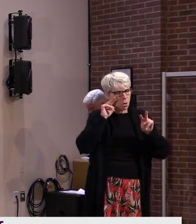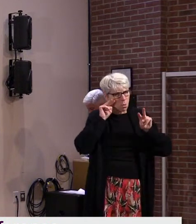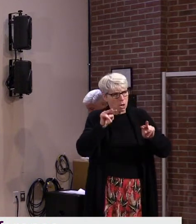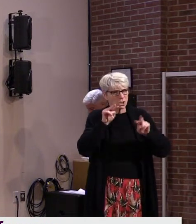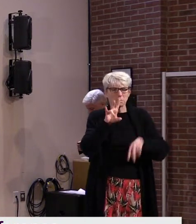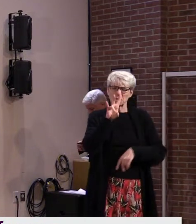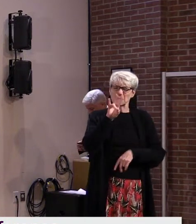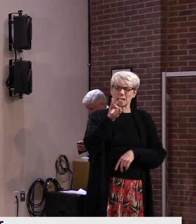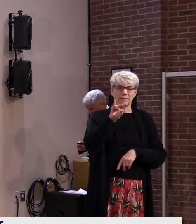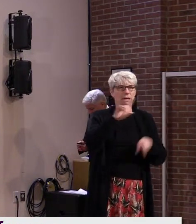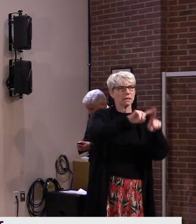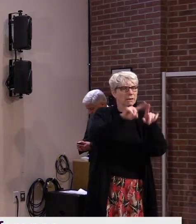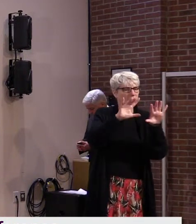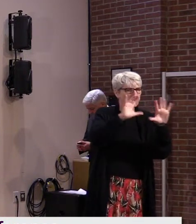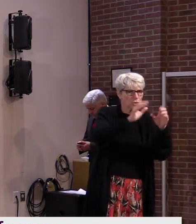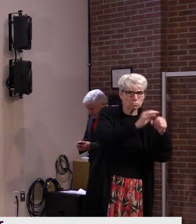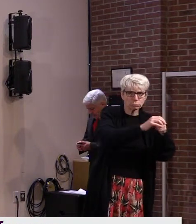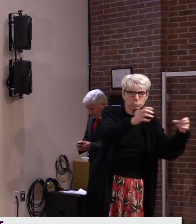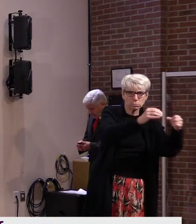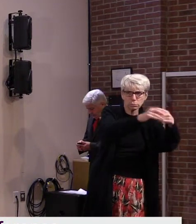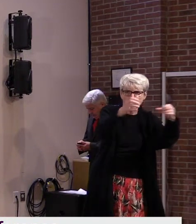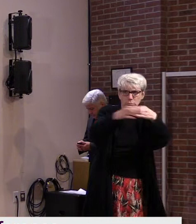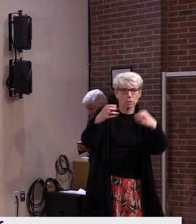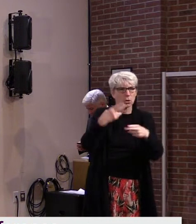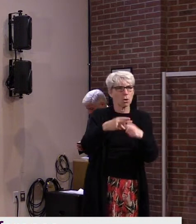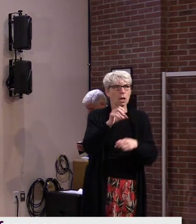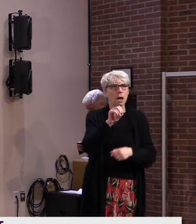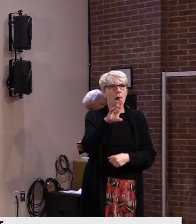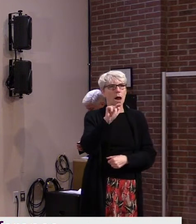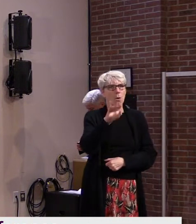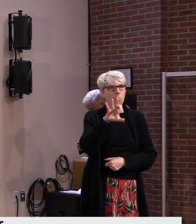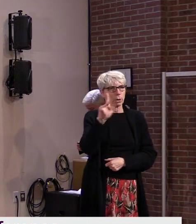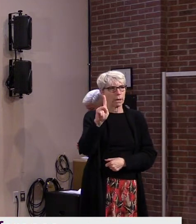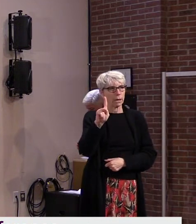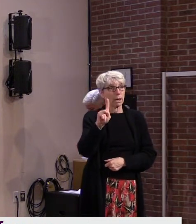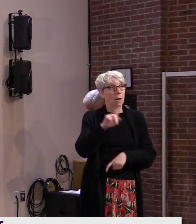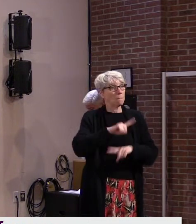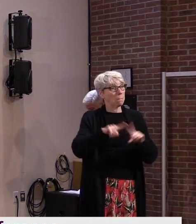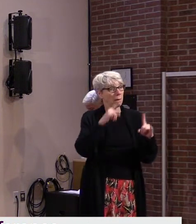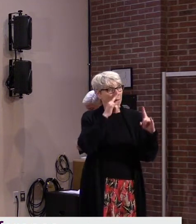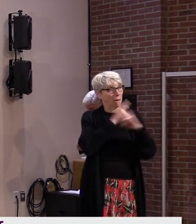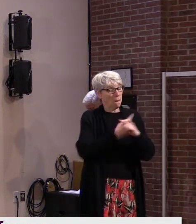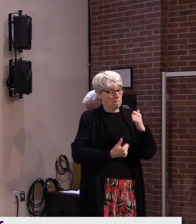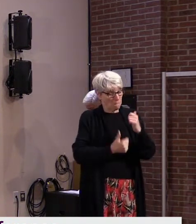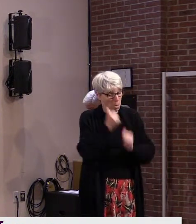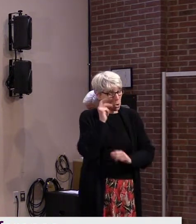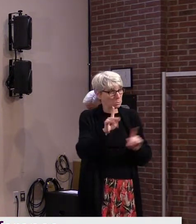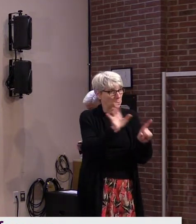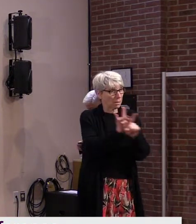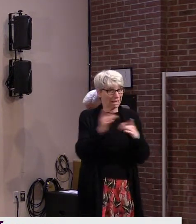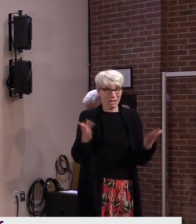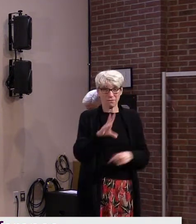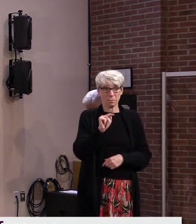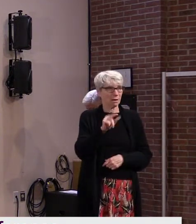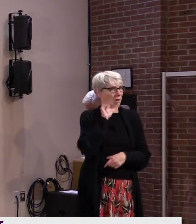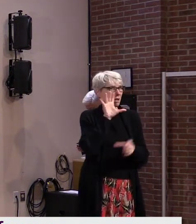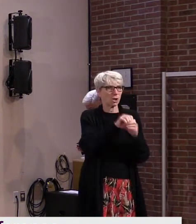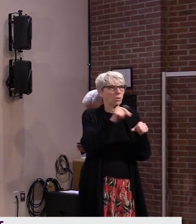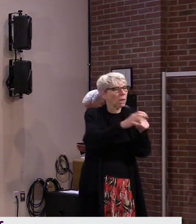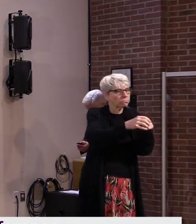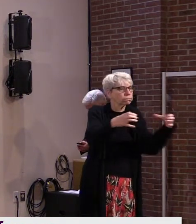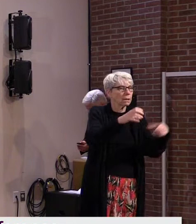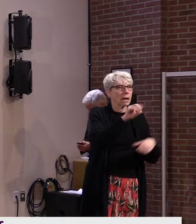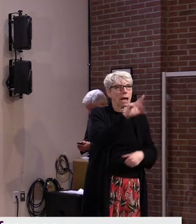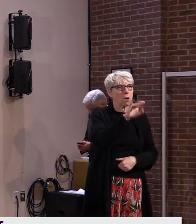the vast majority of cases in Vermont are not part of an outbreak. Only 1 in every 5 people who